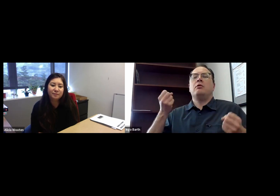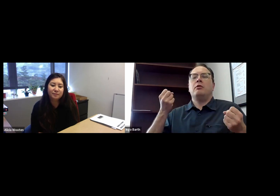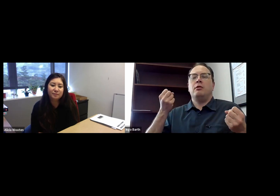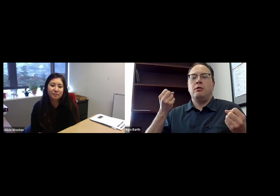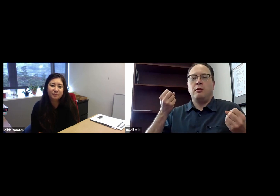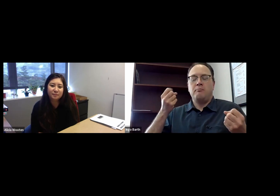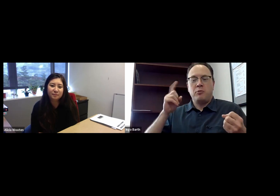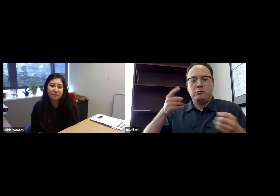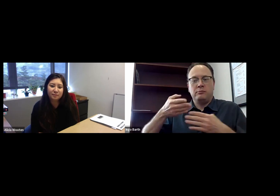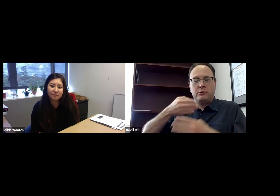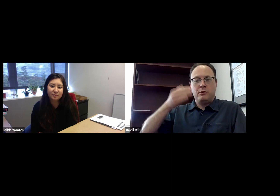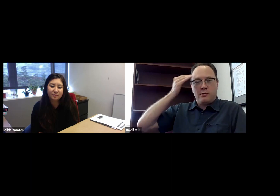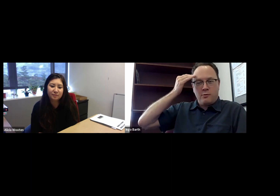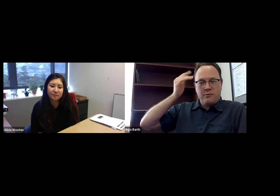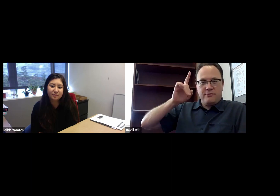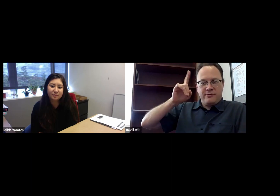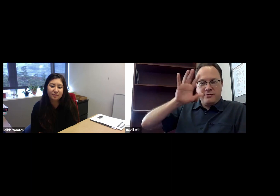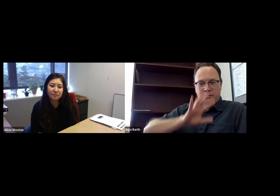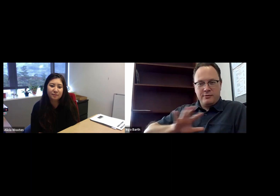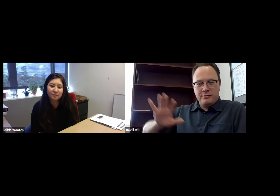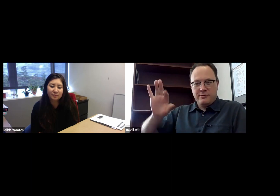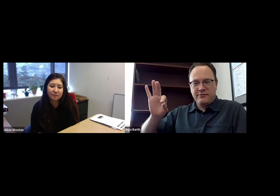familiarity too.